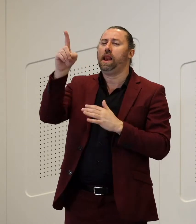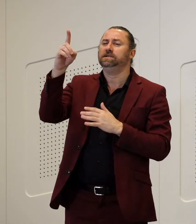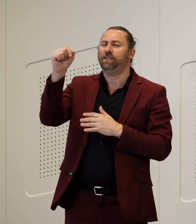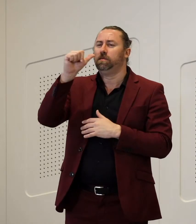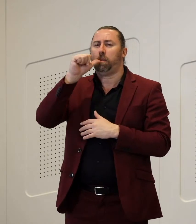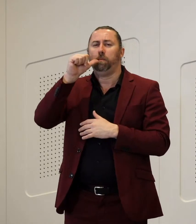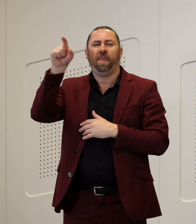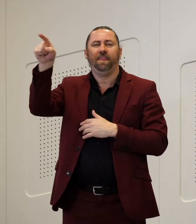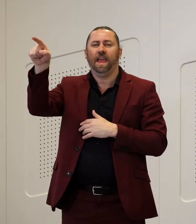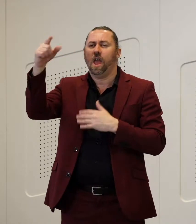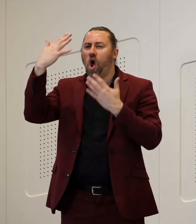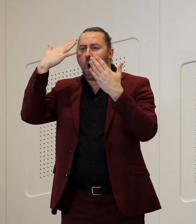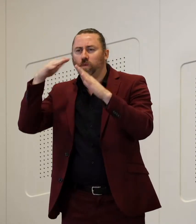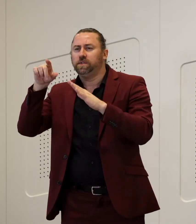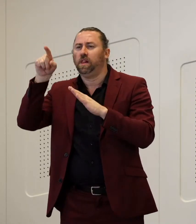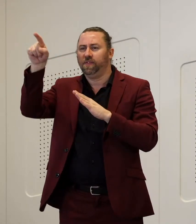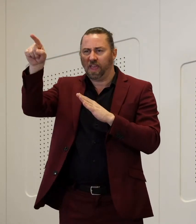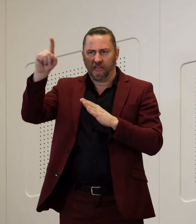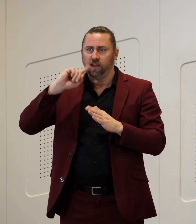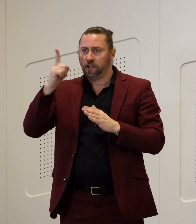It could be, I don't know, I'm sorry.